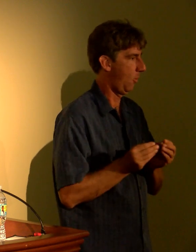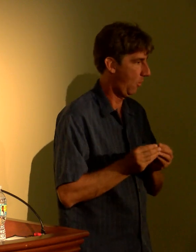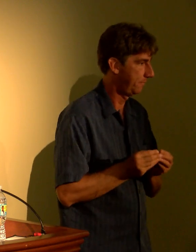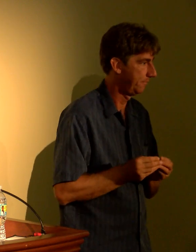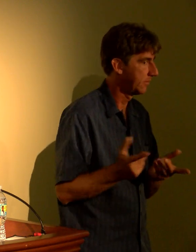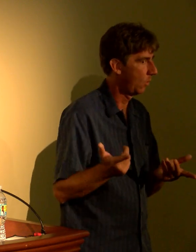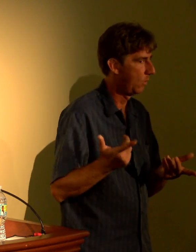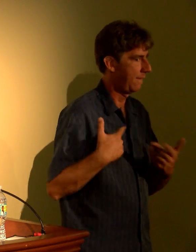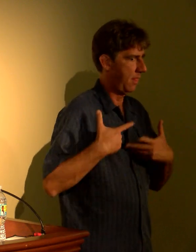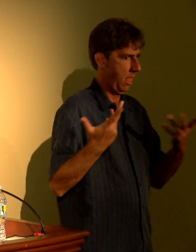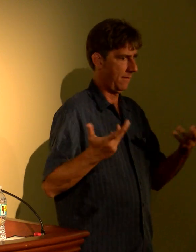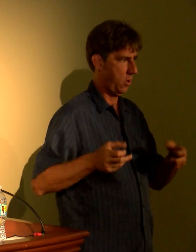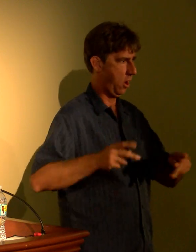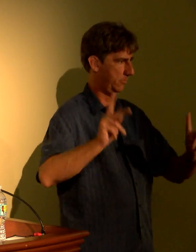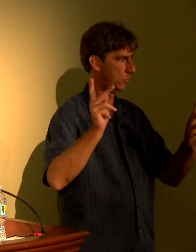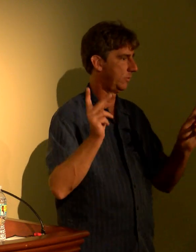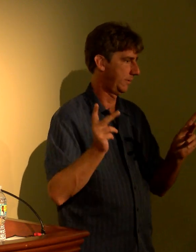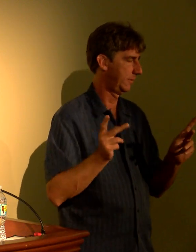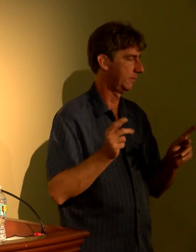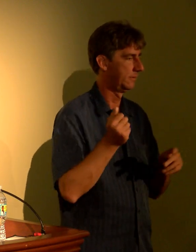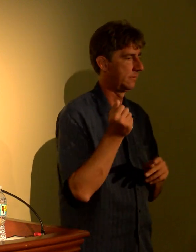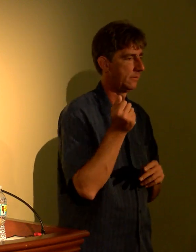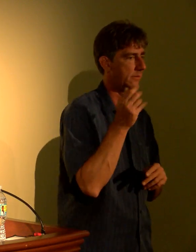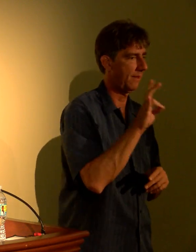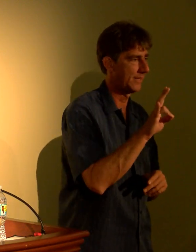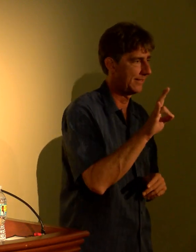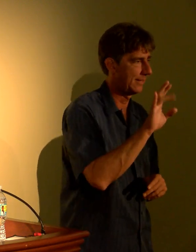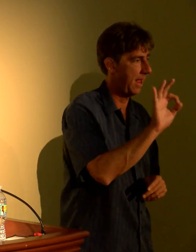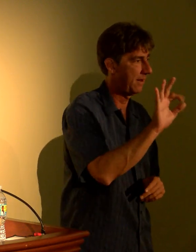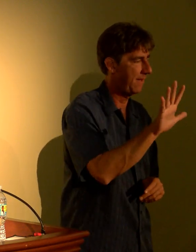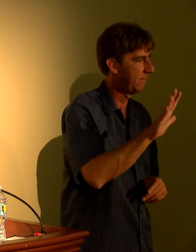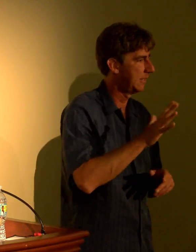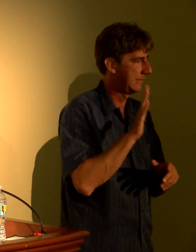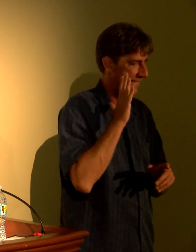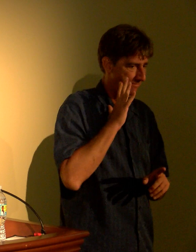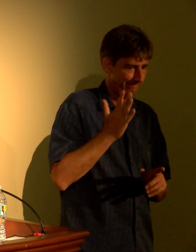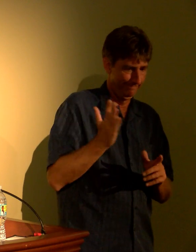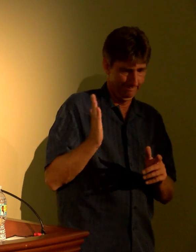a lot of promise by 1795. He showed a lot of promise for